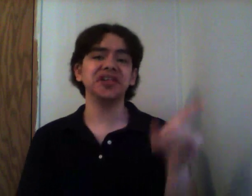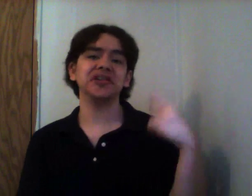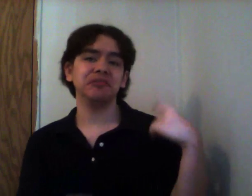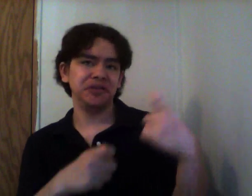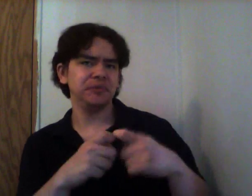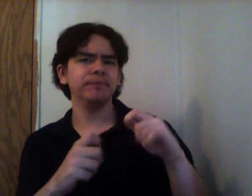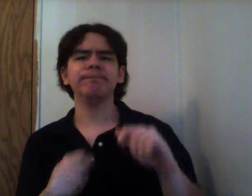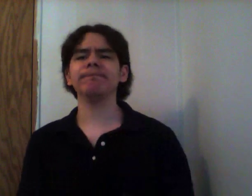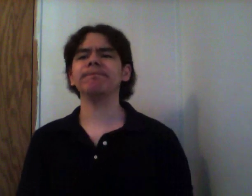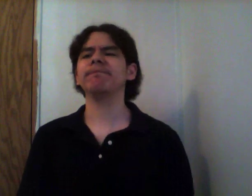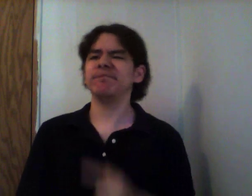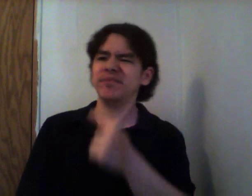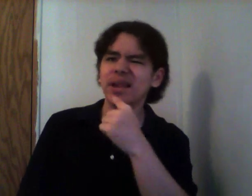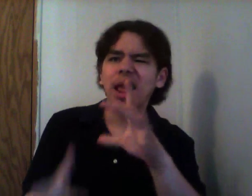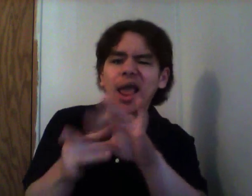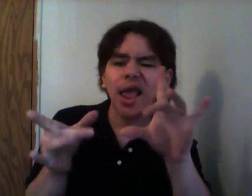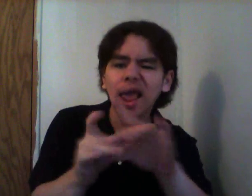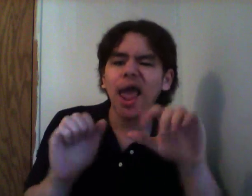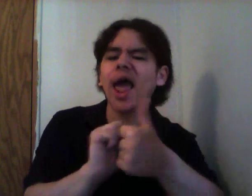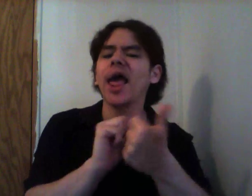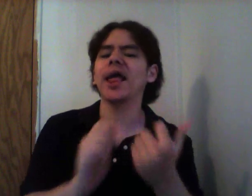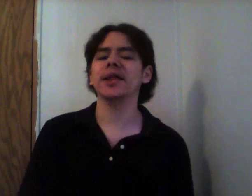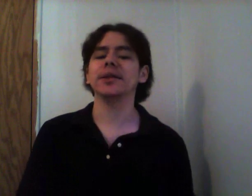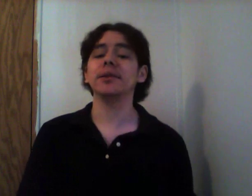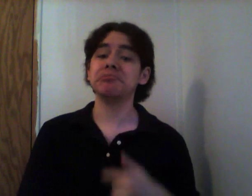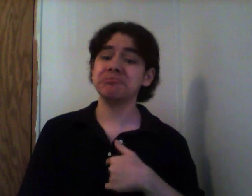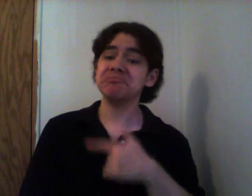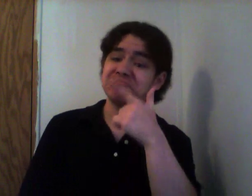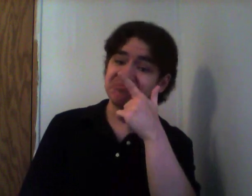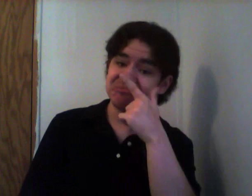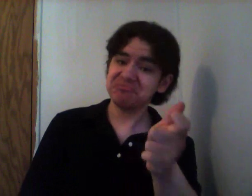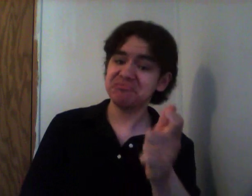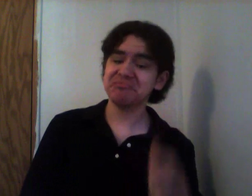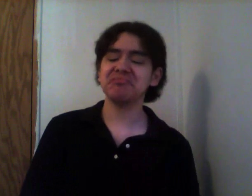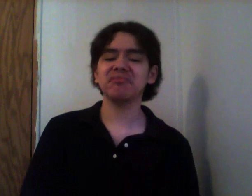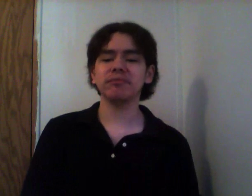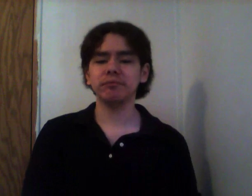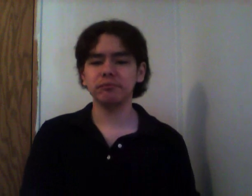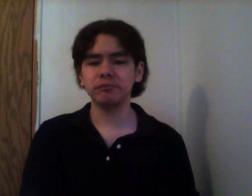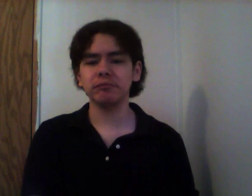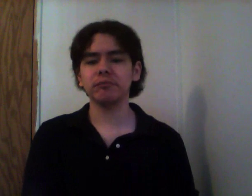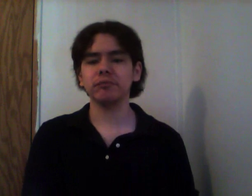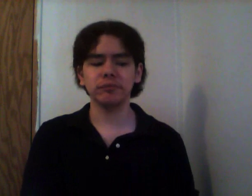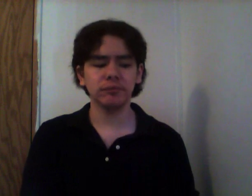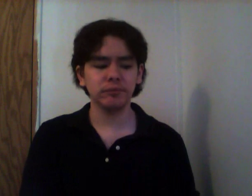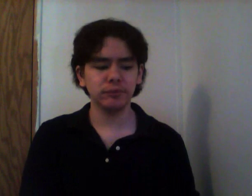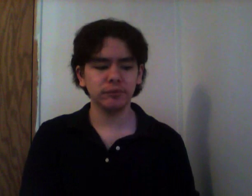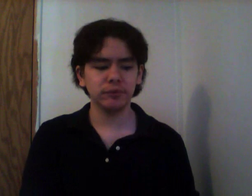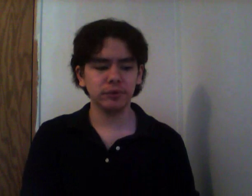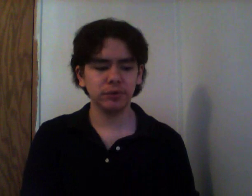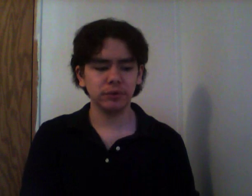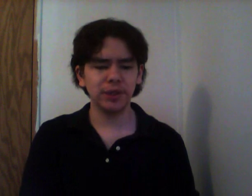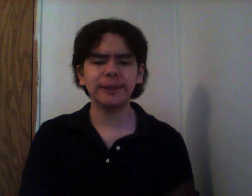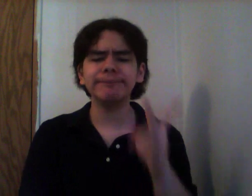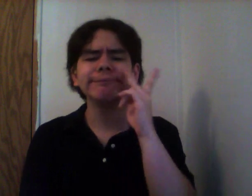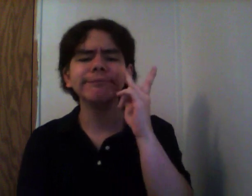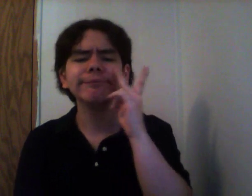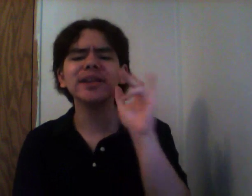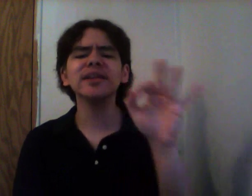that's an interesting way to see that I can answer the question. I'm going to see if there's more answers, because I'm wondering if there should